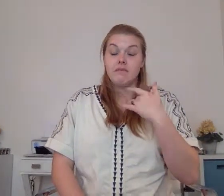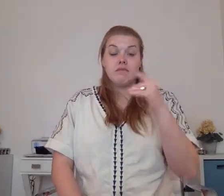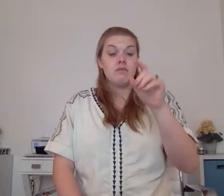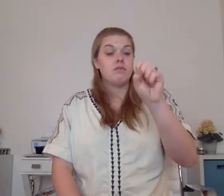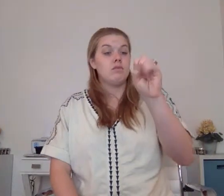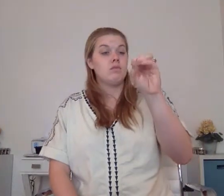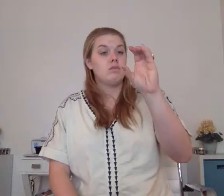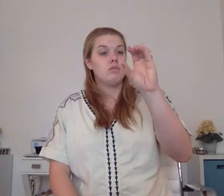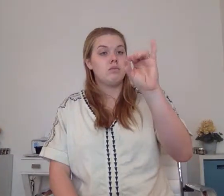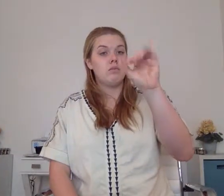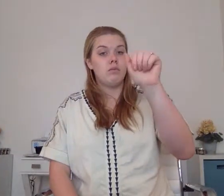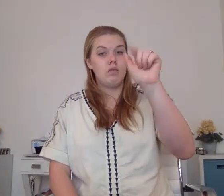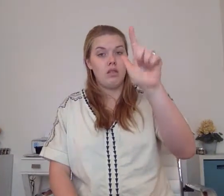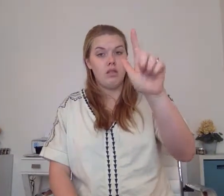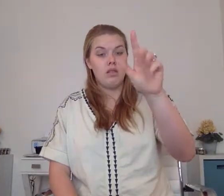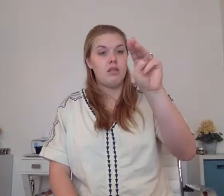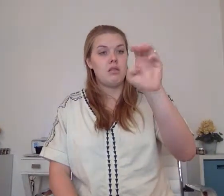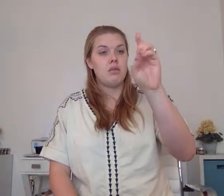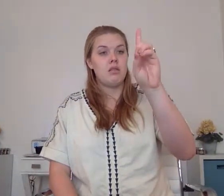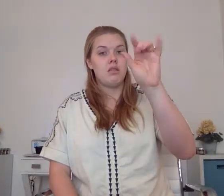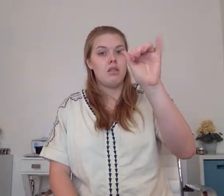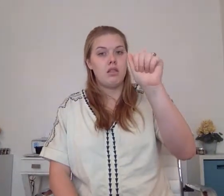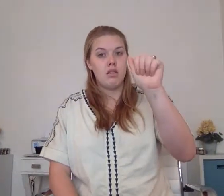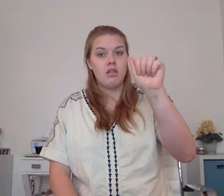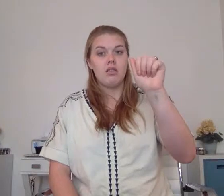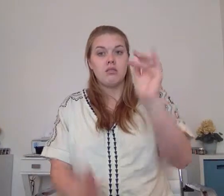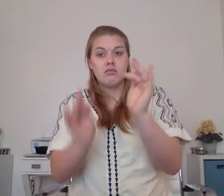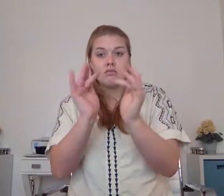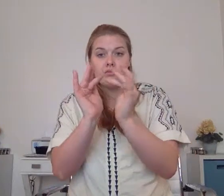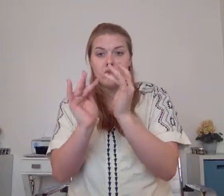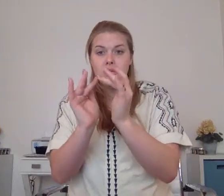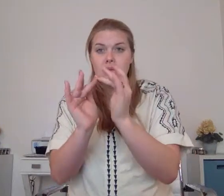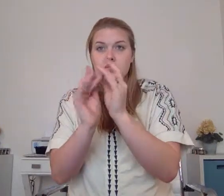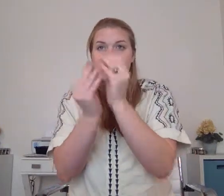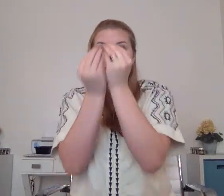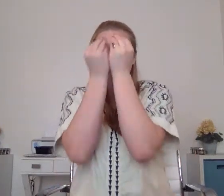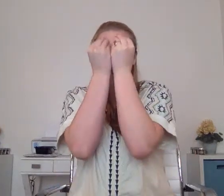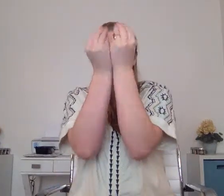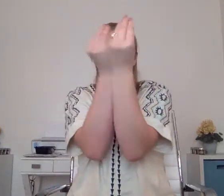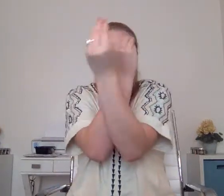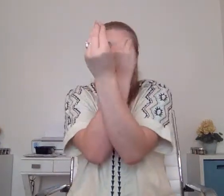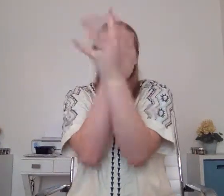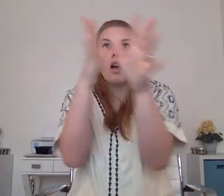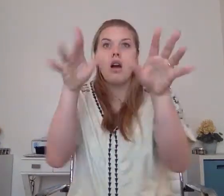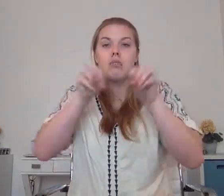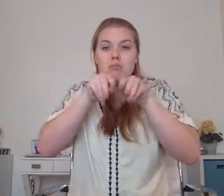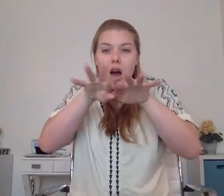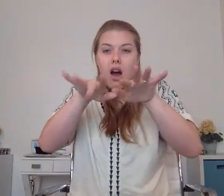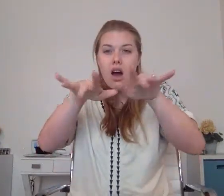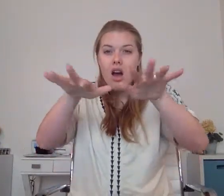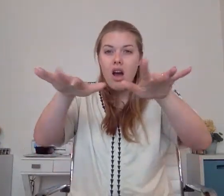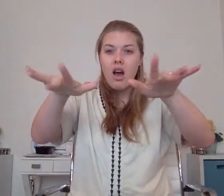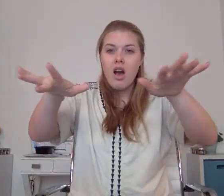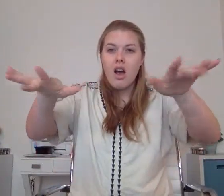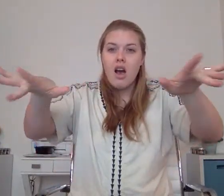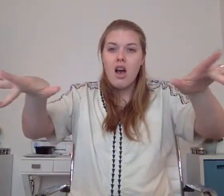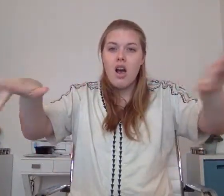social networking, these sentiments are further amplified, polarized, and they travel around the world quite